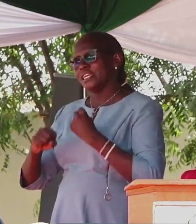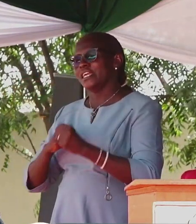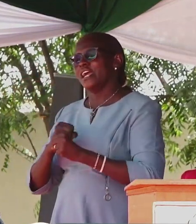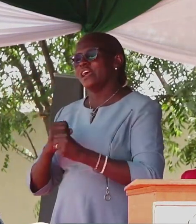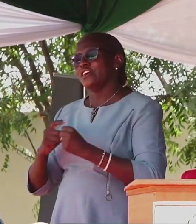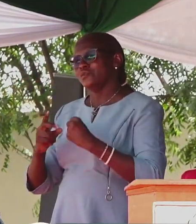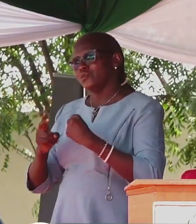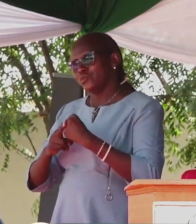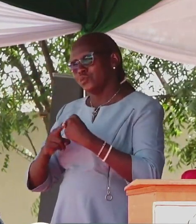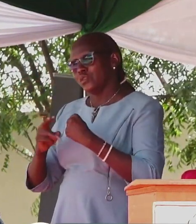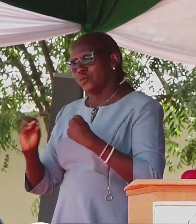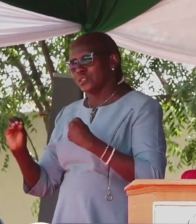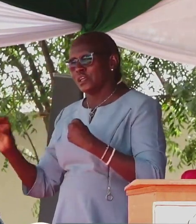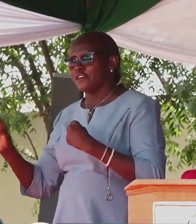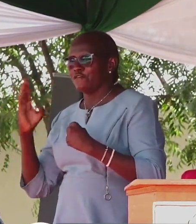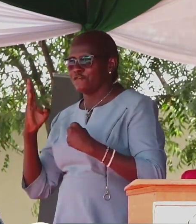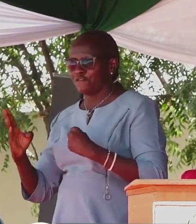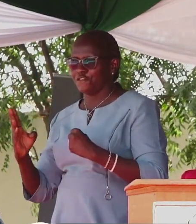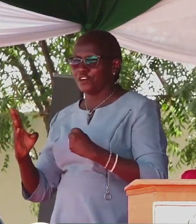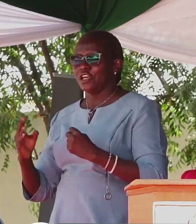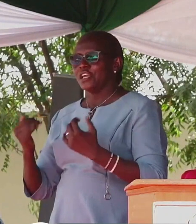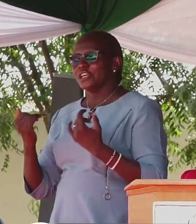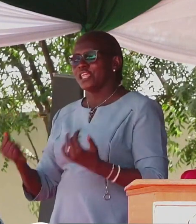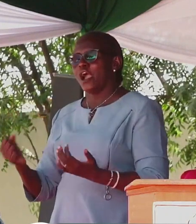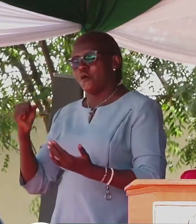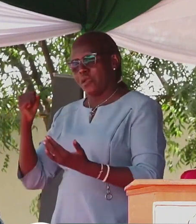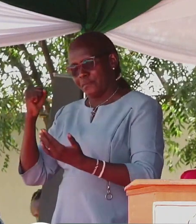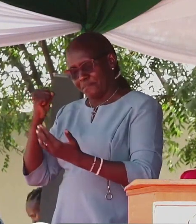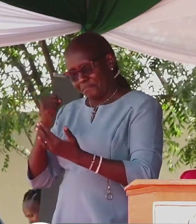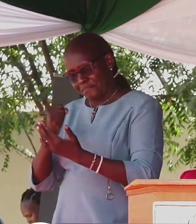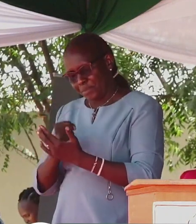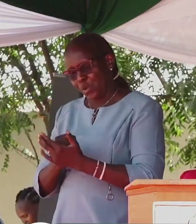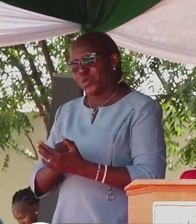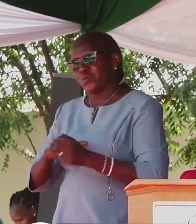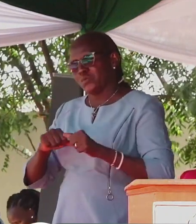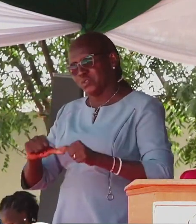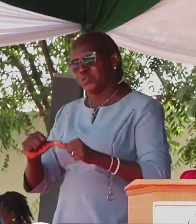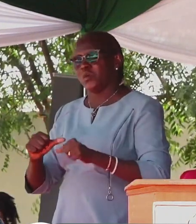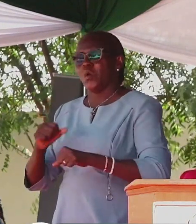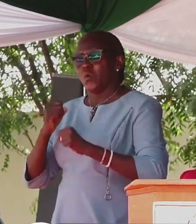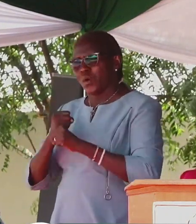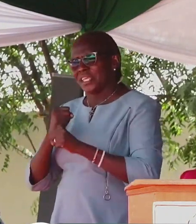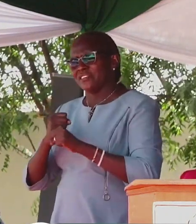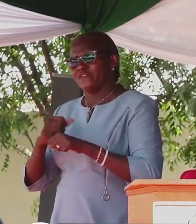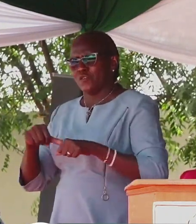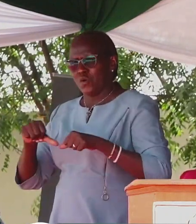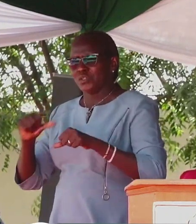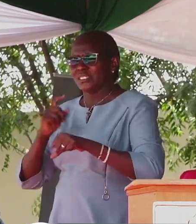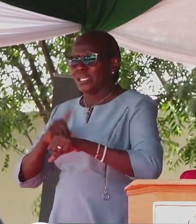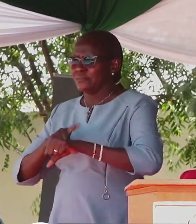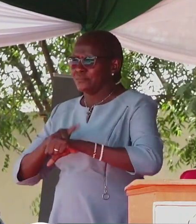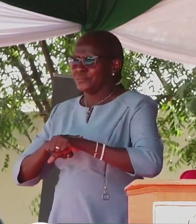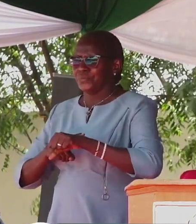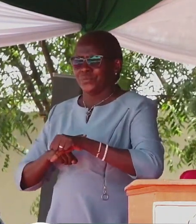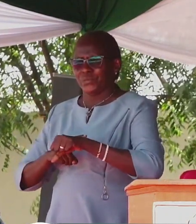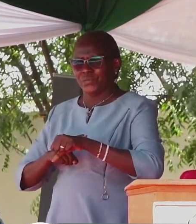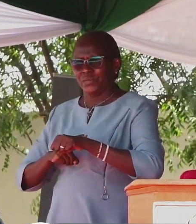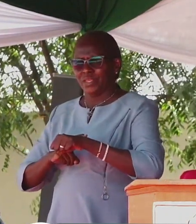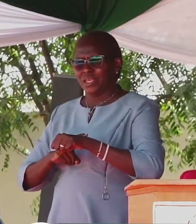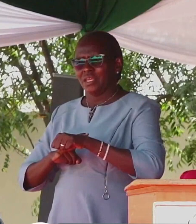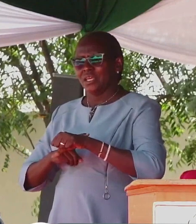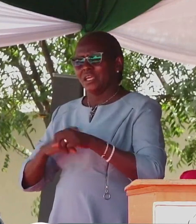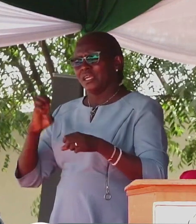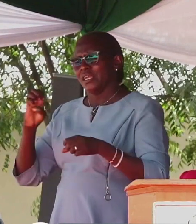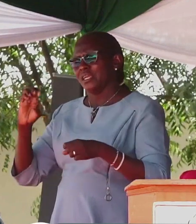teachers are on PNP at the levels of diploma, certificate, and the ECD officers at degree level. Our